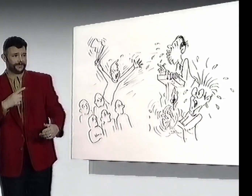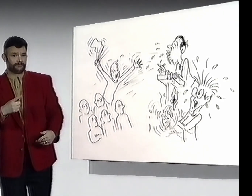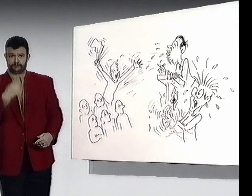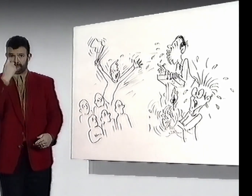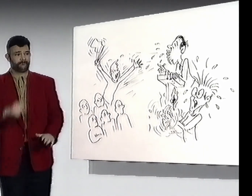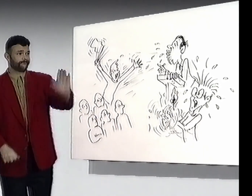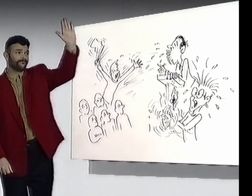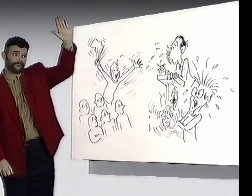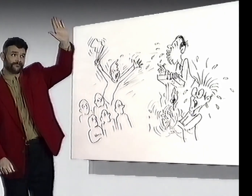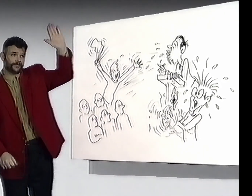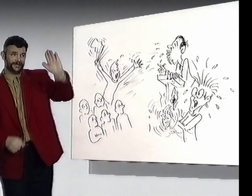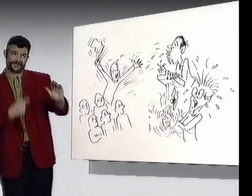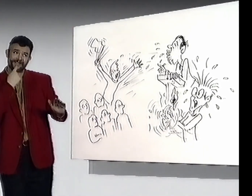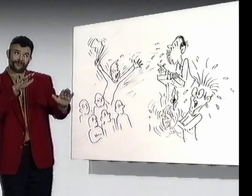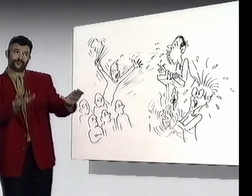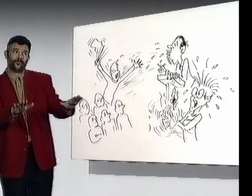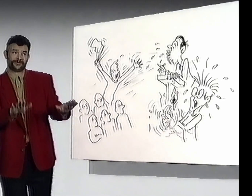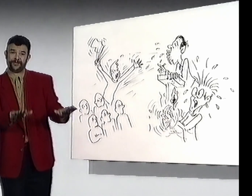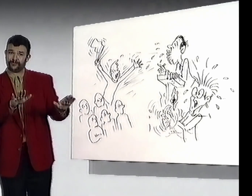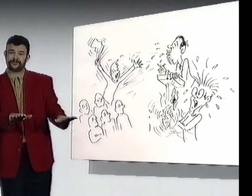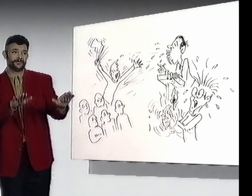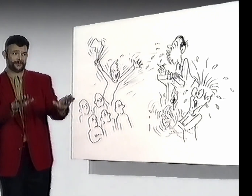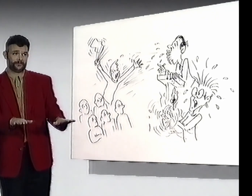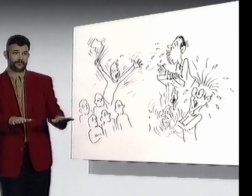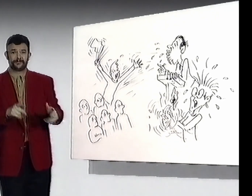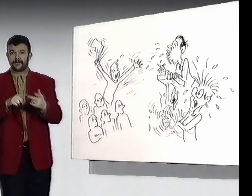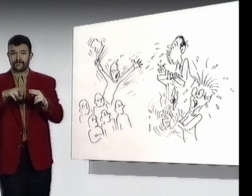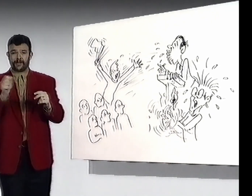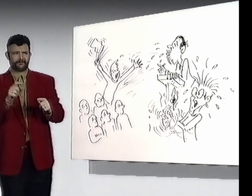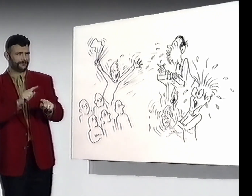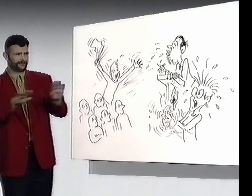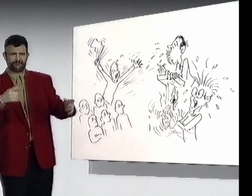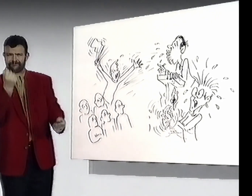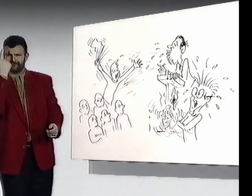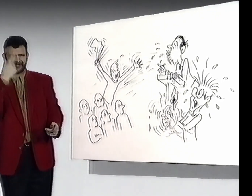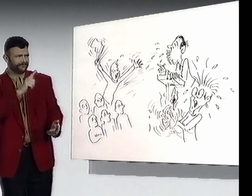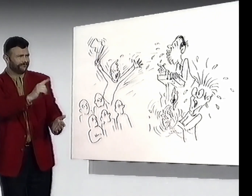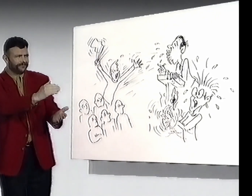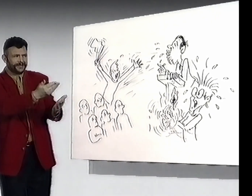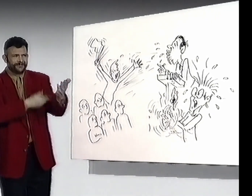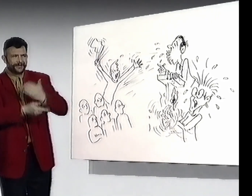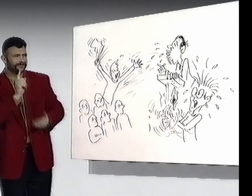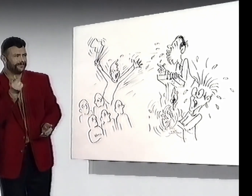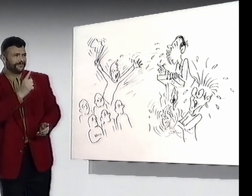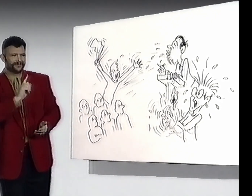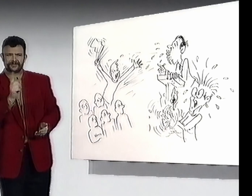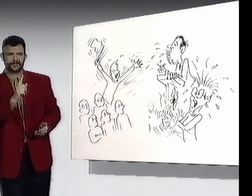What can we do? You'll have to raise your hand and say, could you slow down a little, please? If there's a point that you're not sure about that